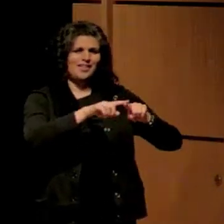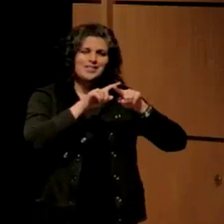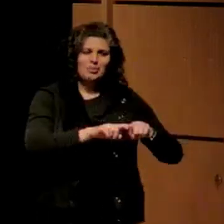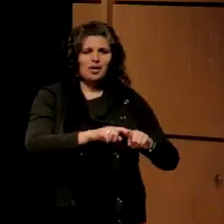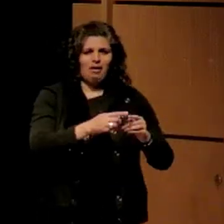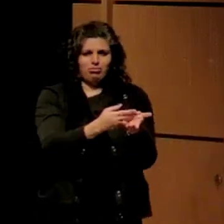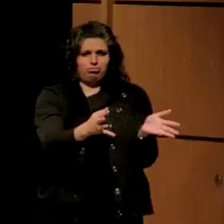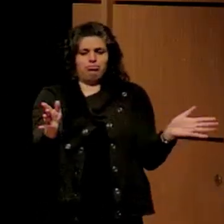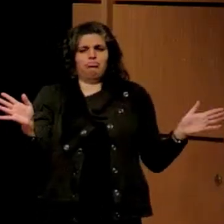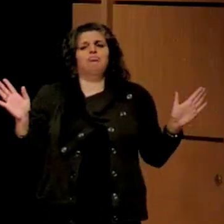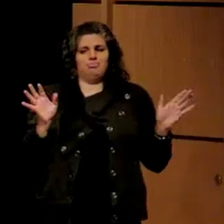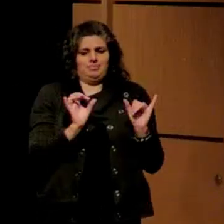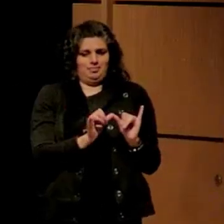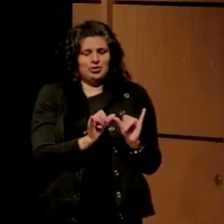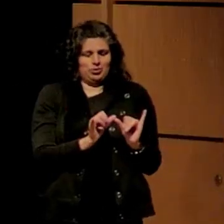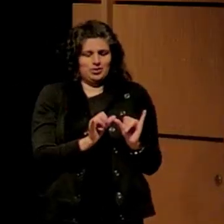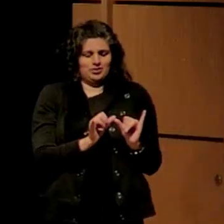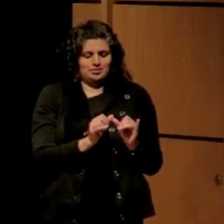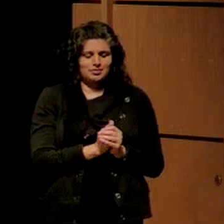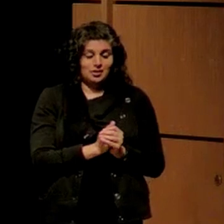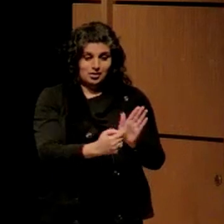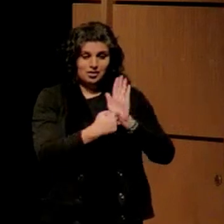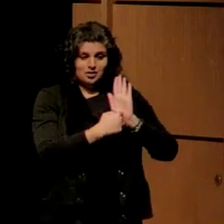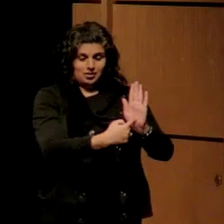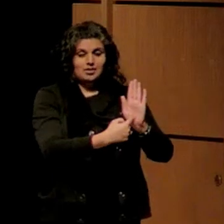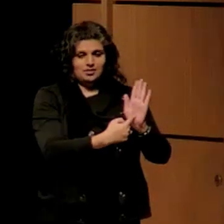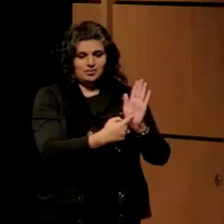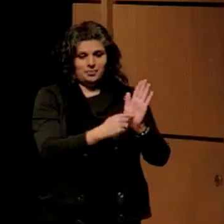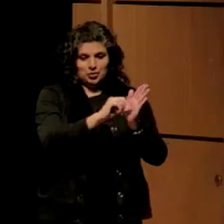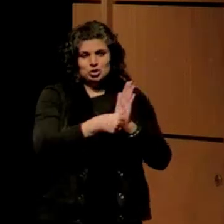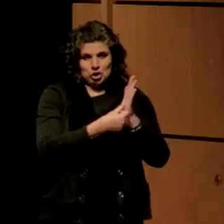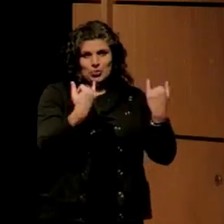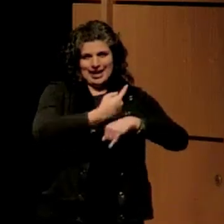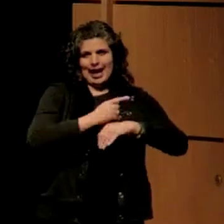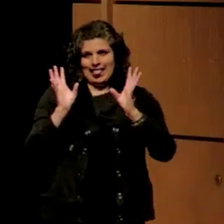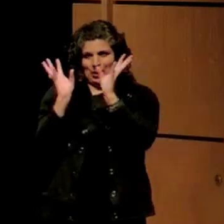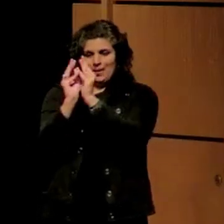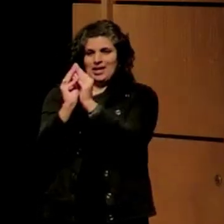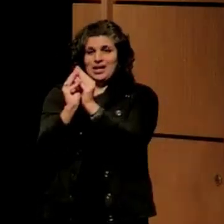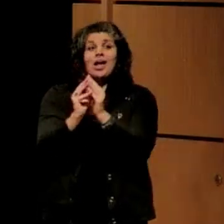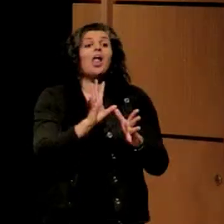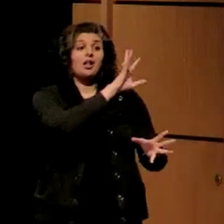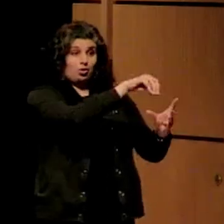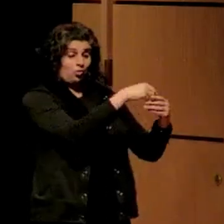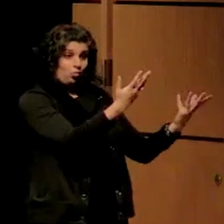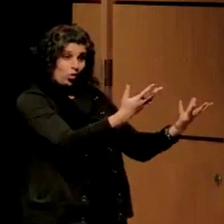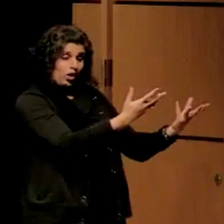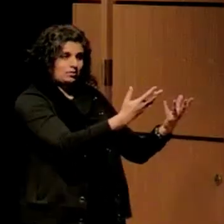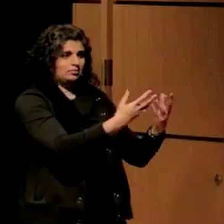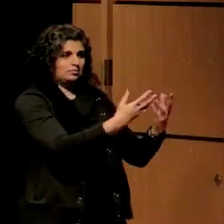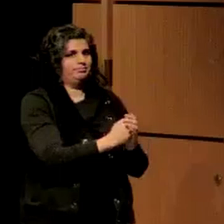a wide range of metrics, which are highlighted in today's meeting. Such metrics include,